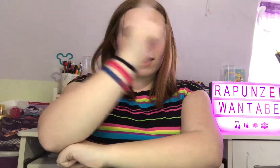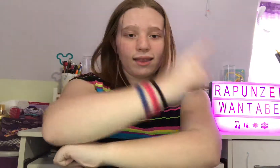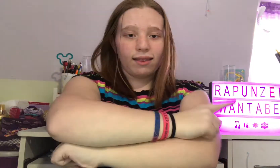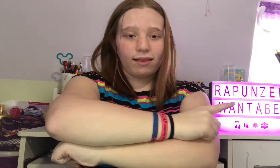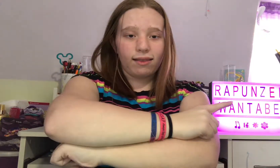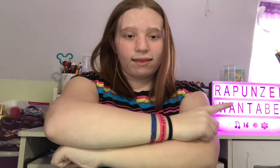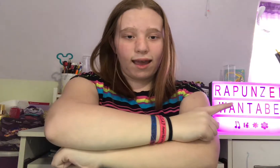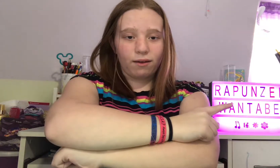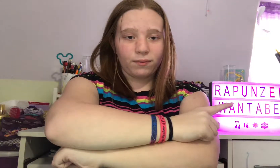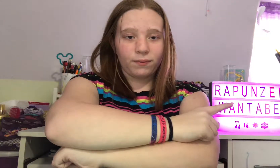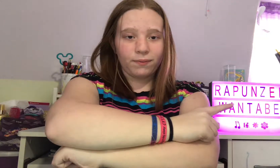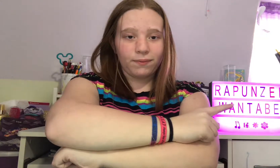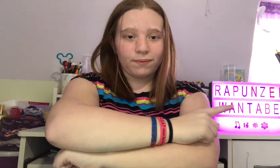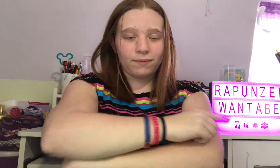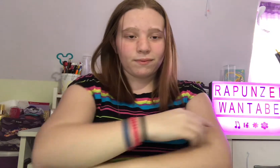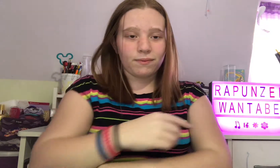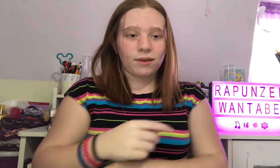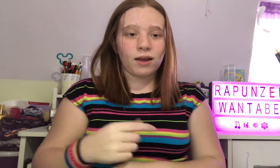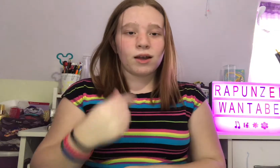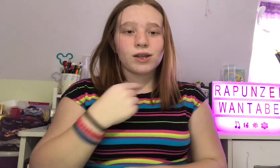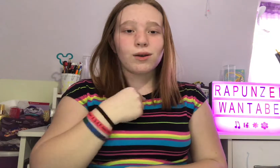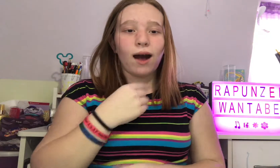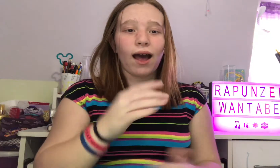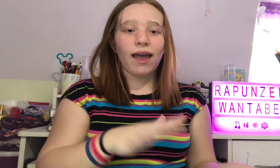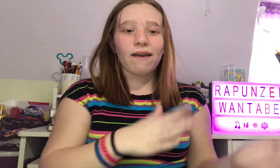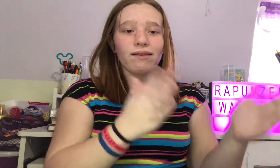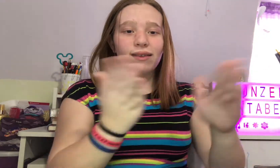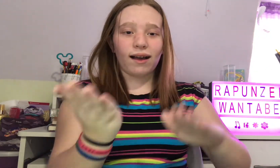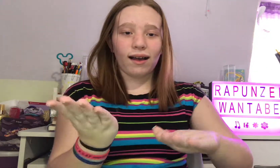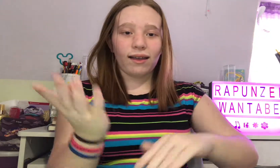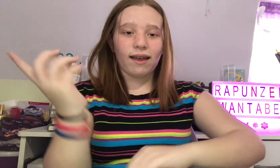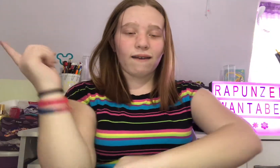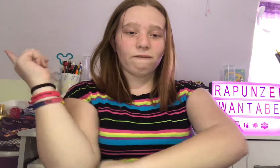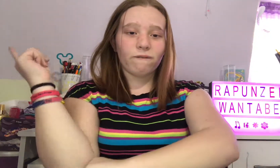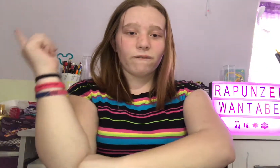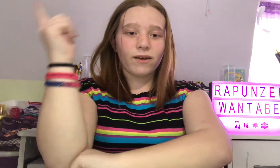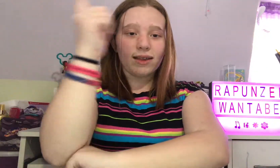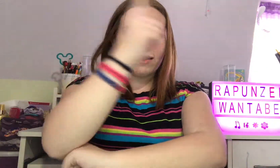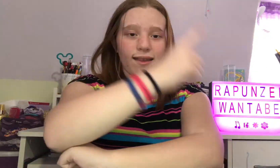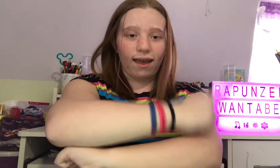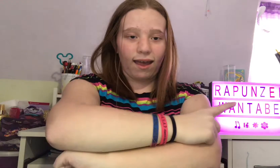then down. So I have died every day